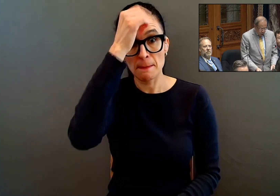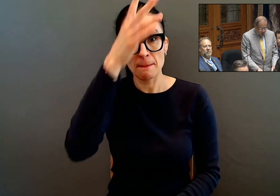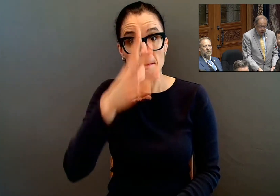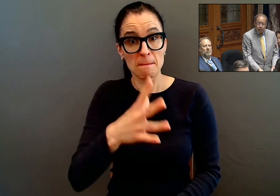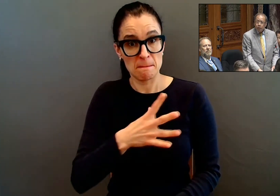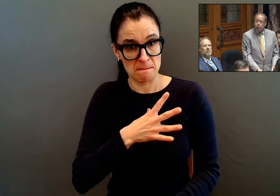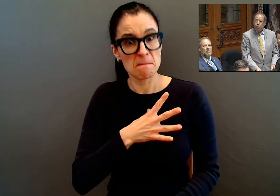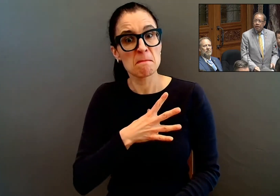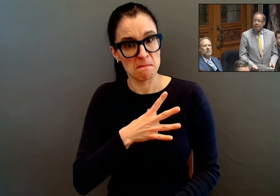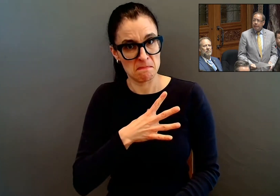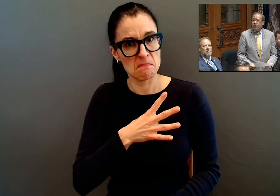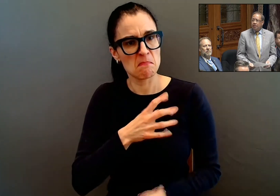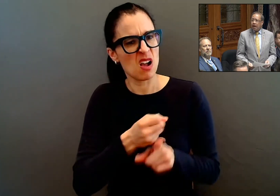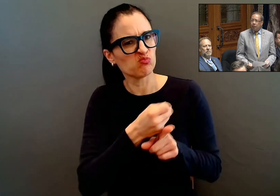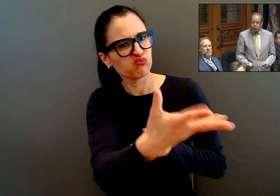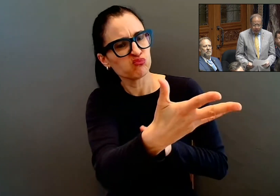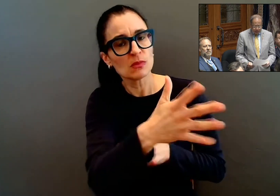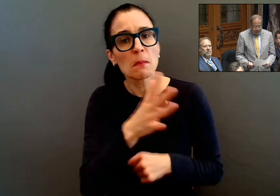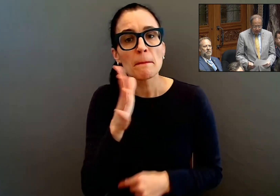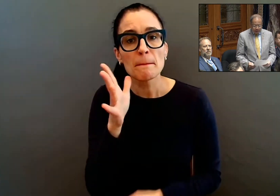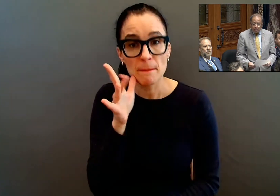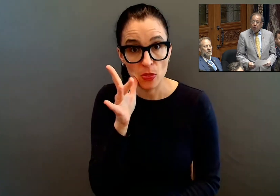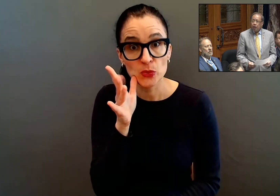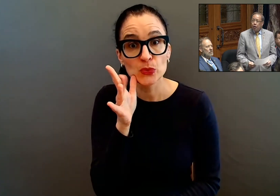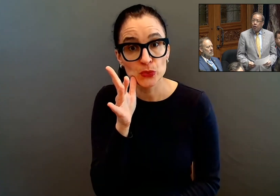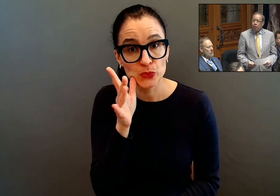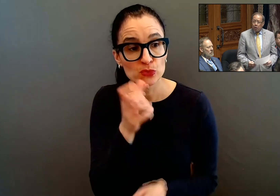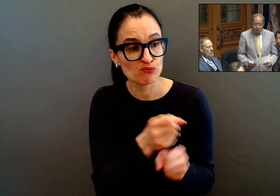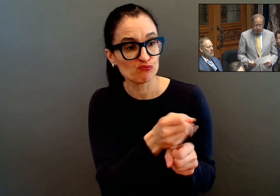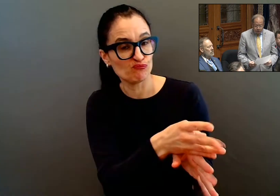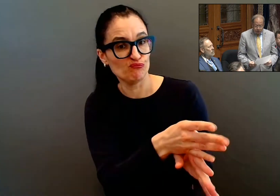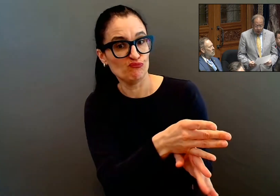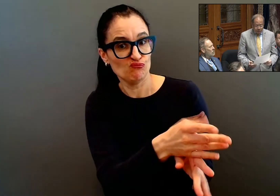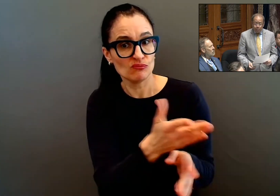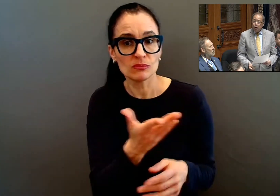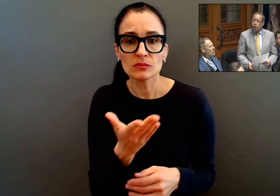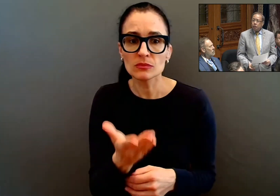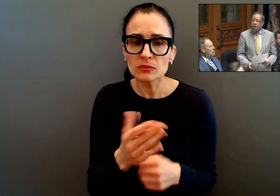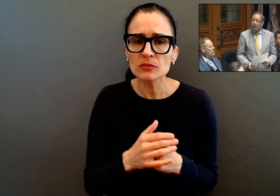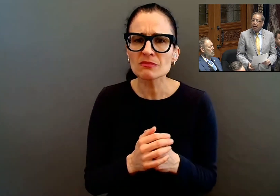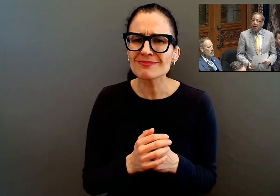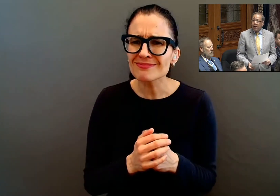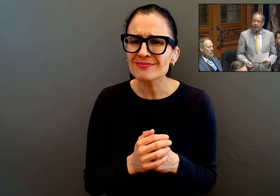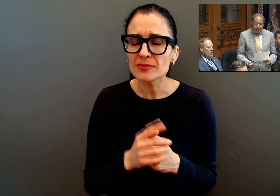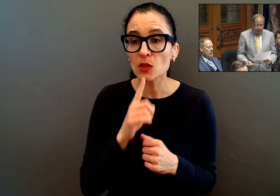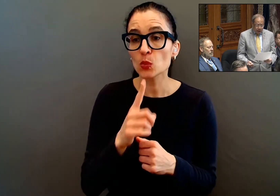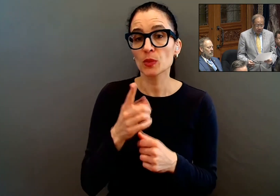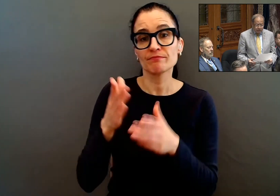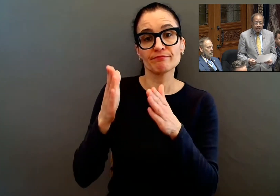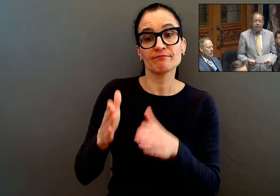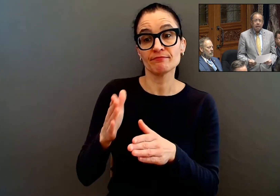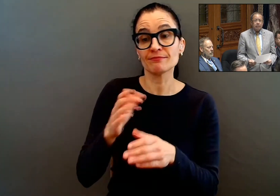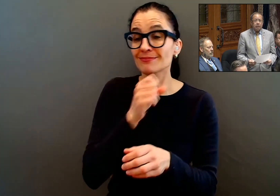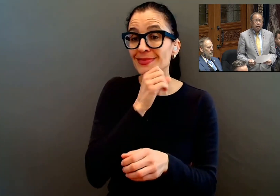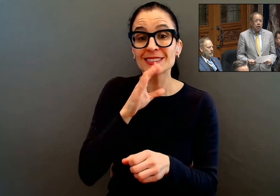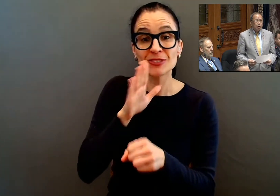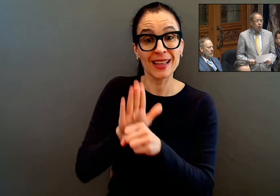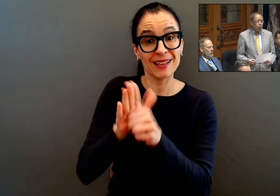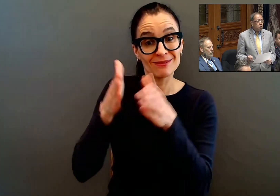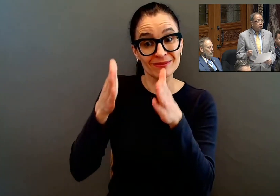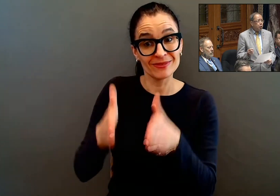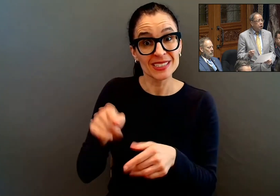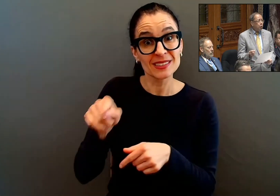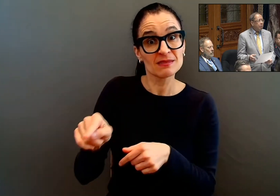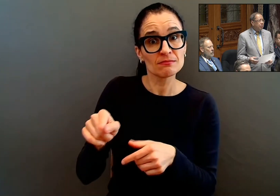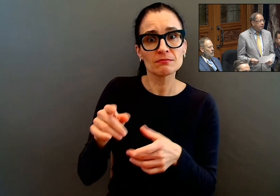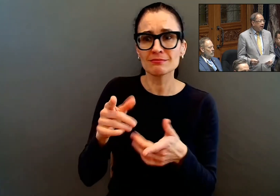and according to the seniors advocate, reports of abuse and neglect of seniors